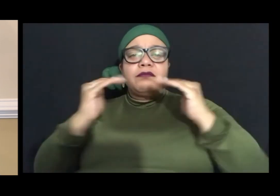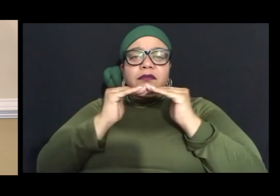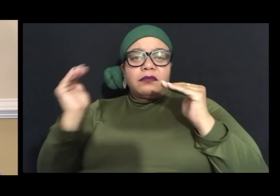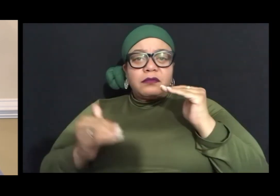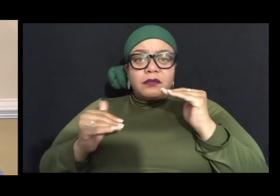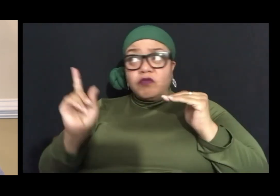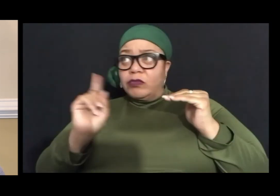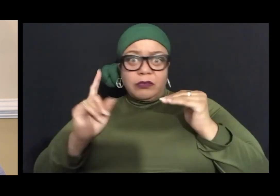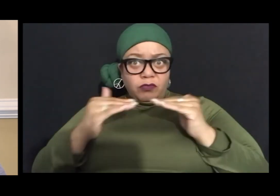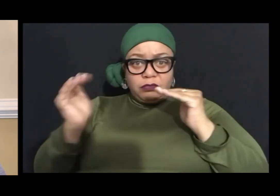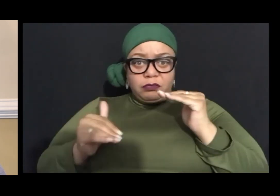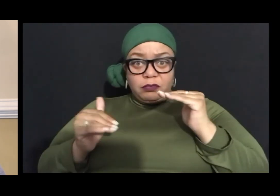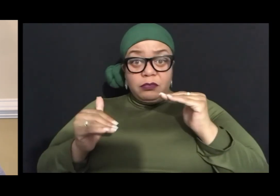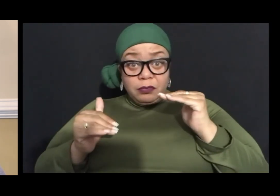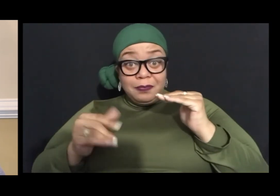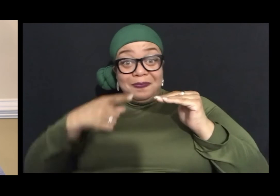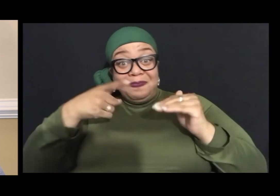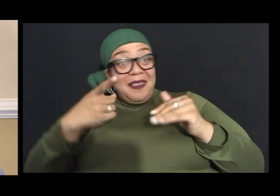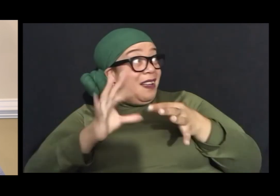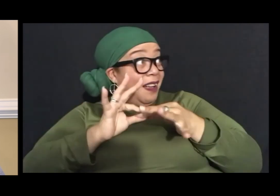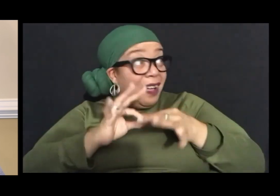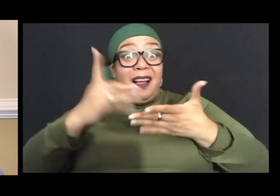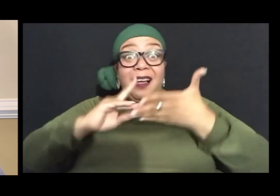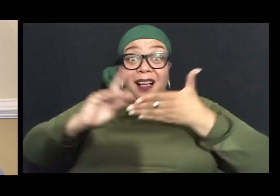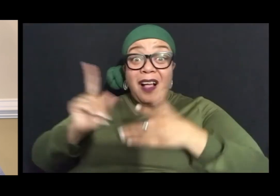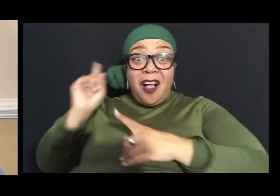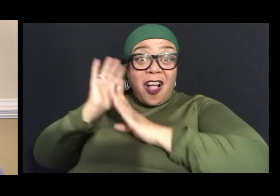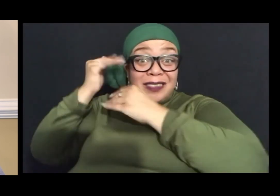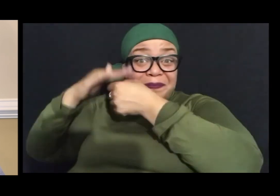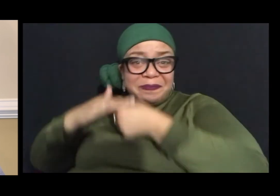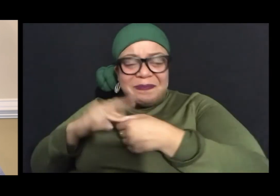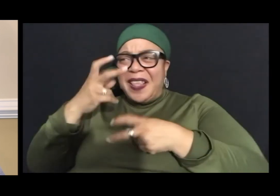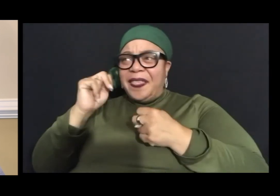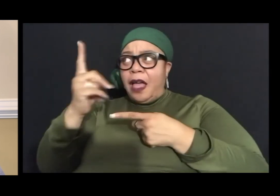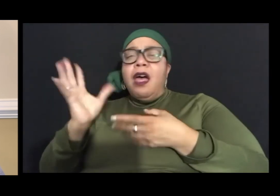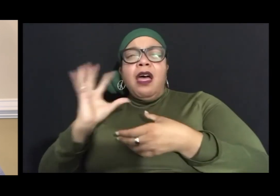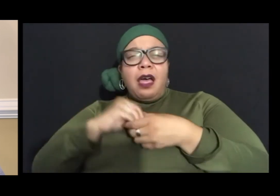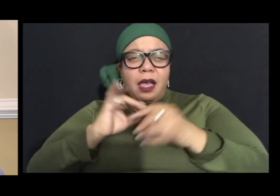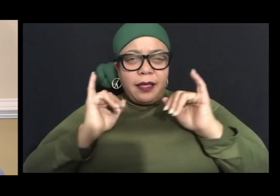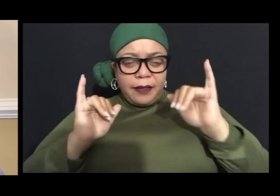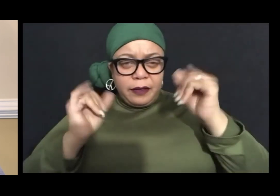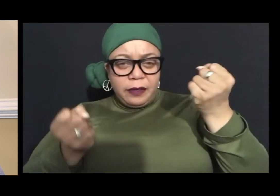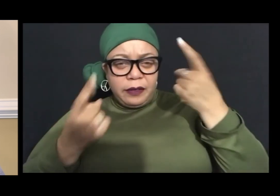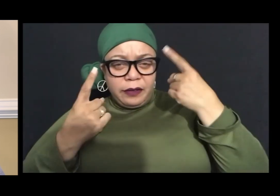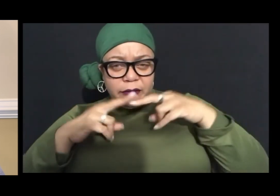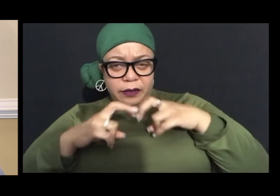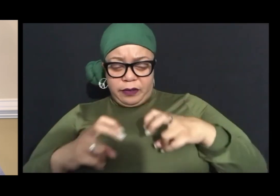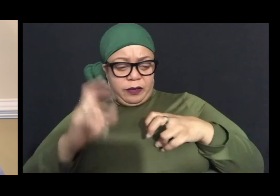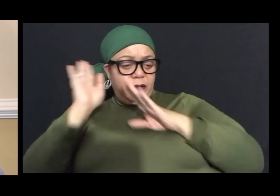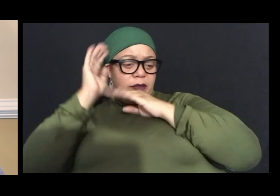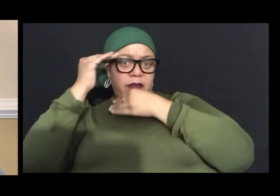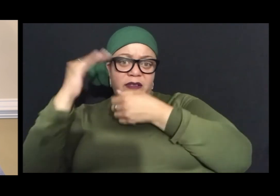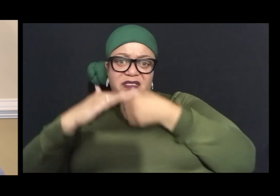us, it is important that we understand autism and then add your understanding of autism while also using your understanding